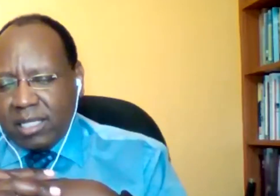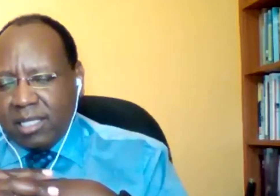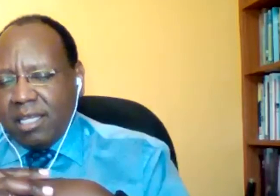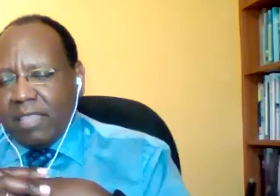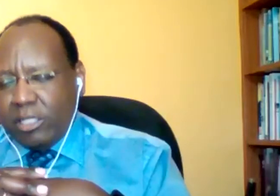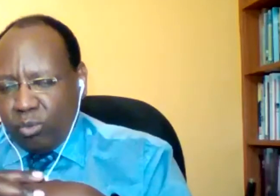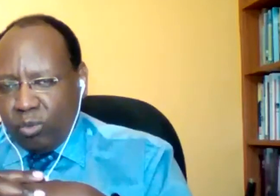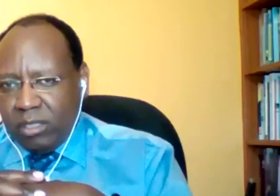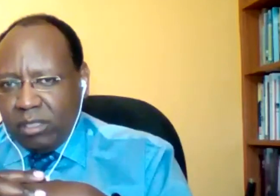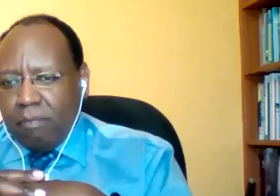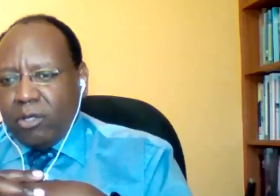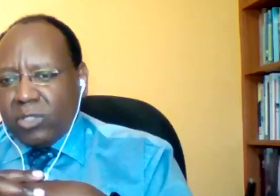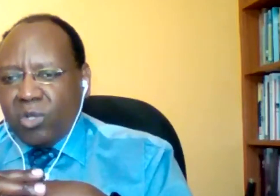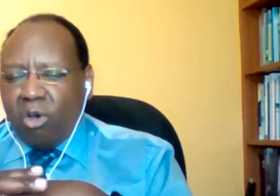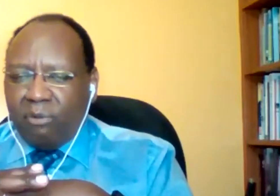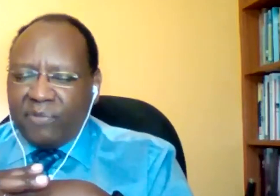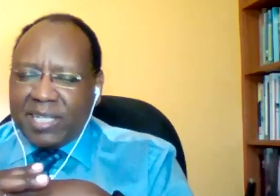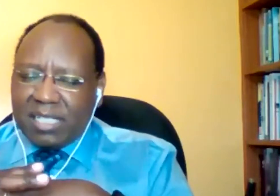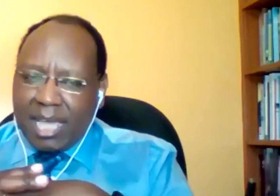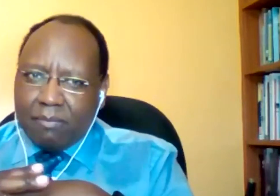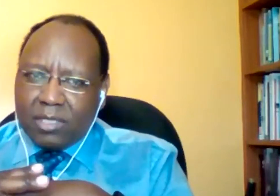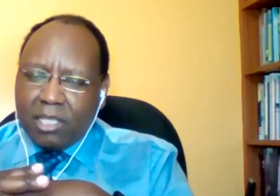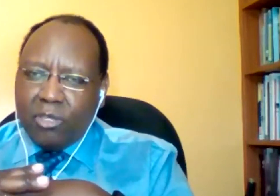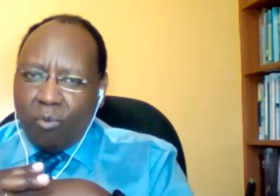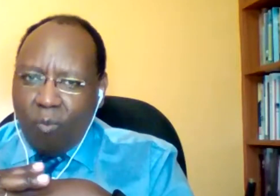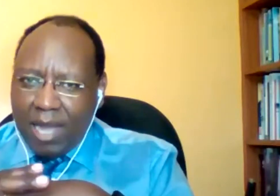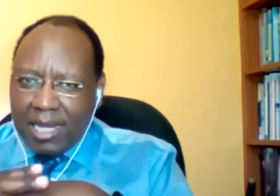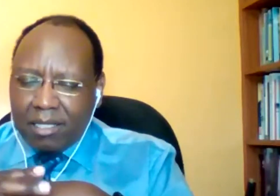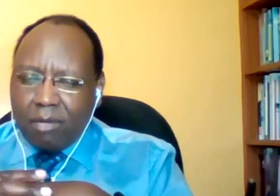want to see somebody typing on the chat there,